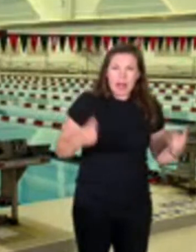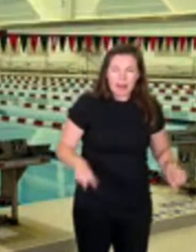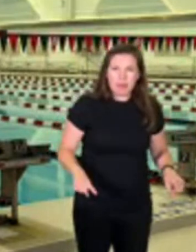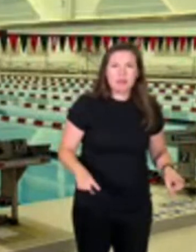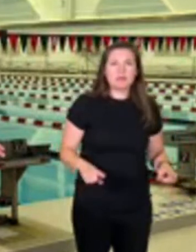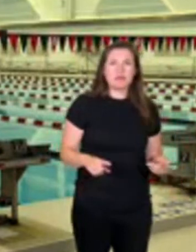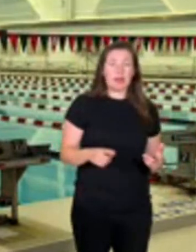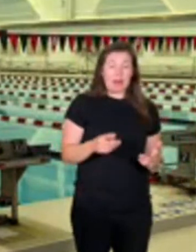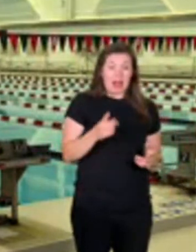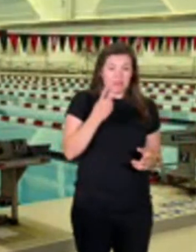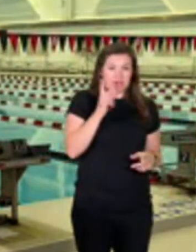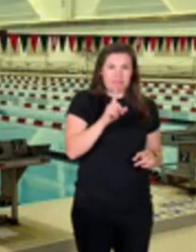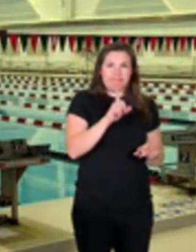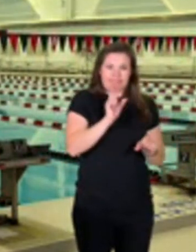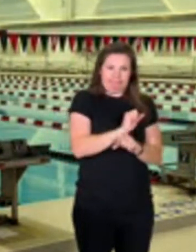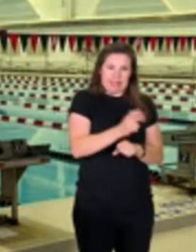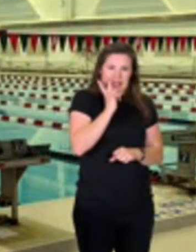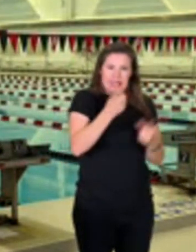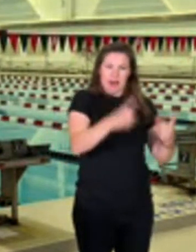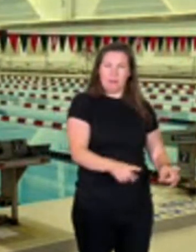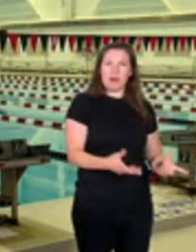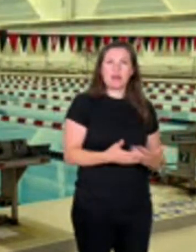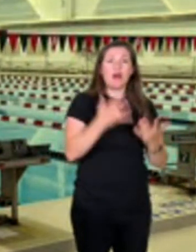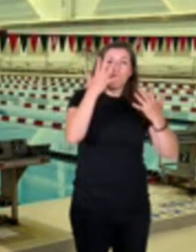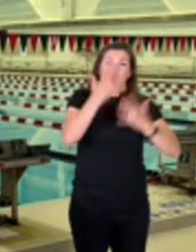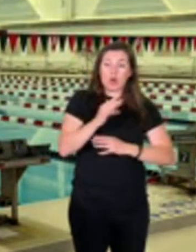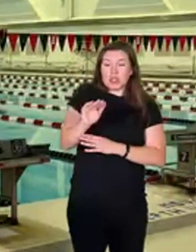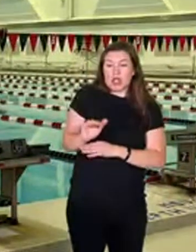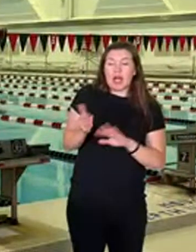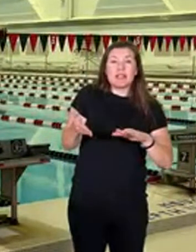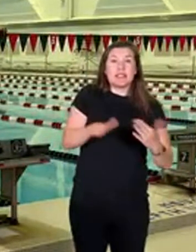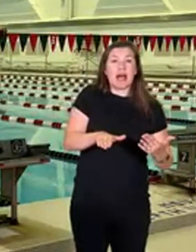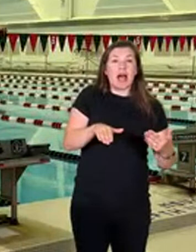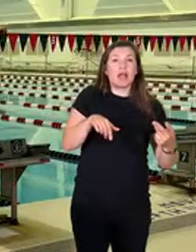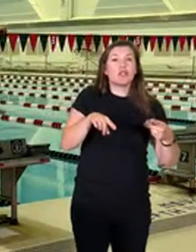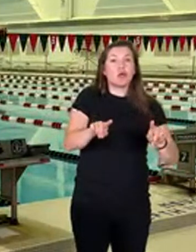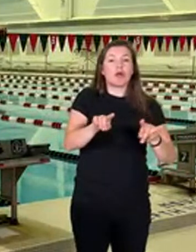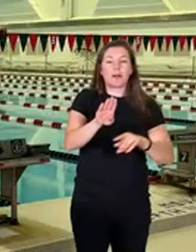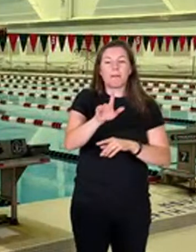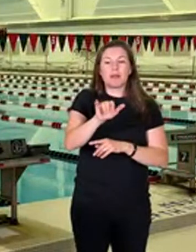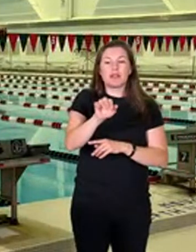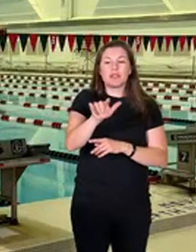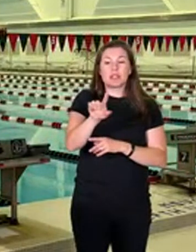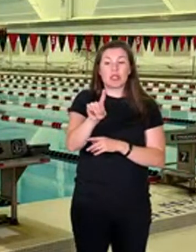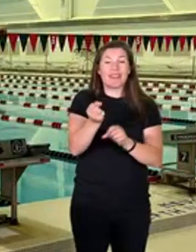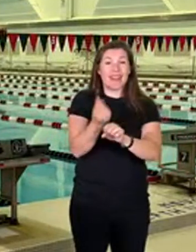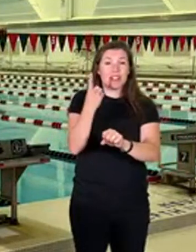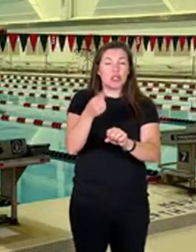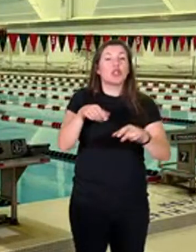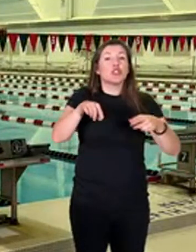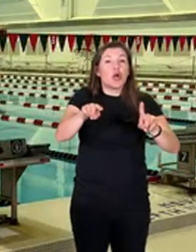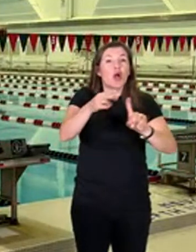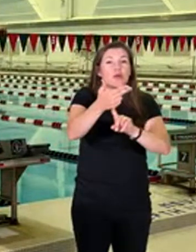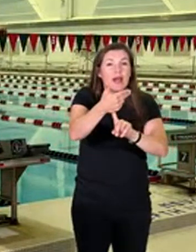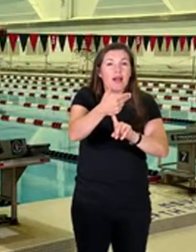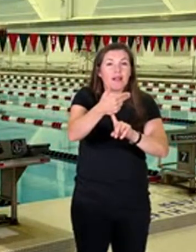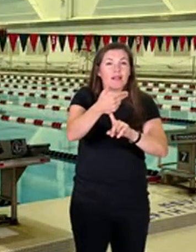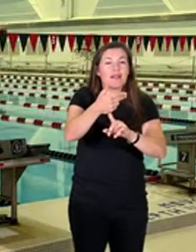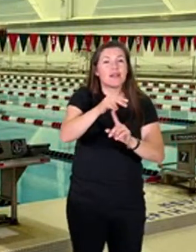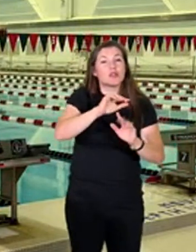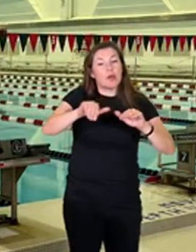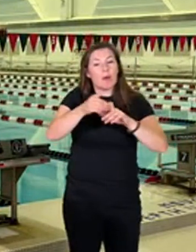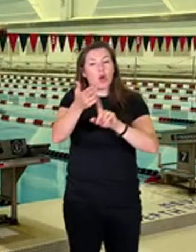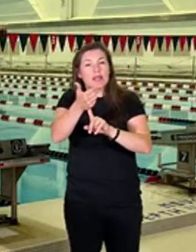happened. I've seen it. And unfortunately, we had one little child die during the blizzard last year at a hotel. When the parents who